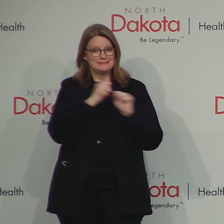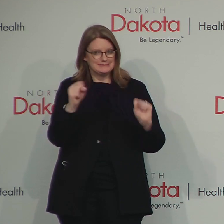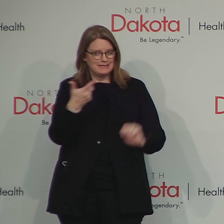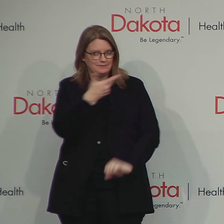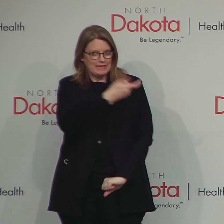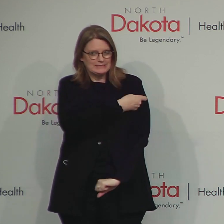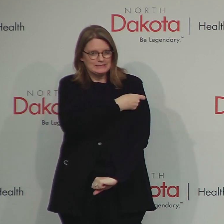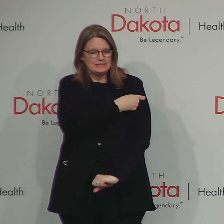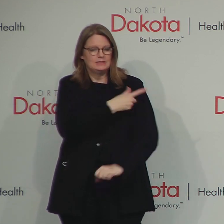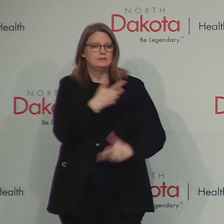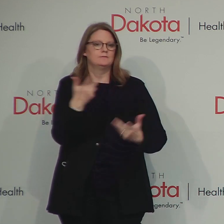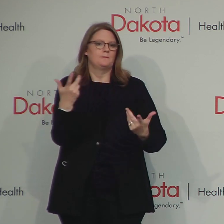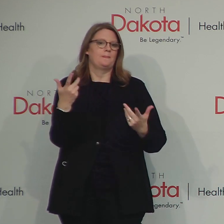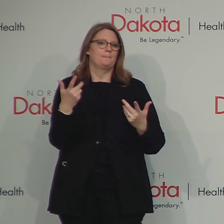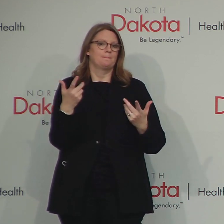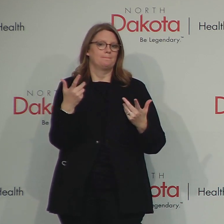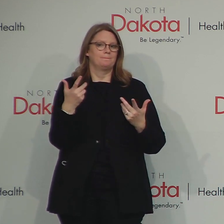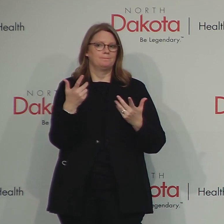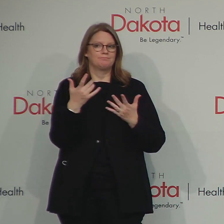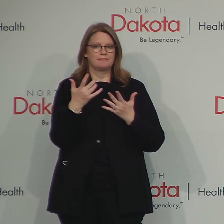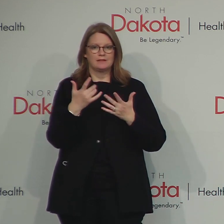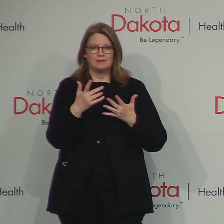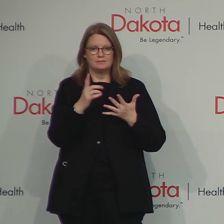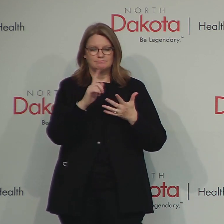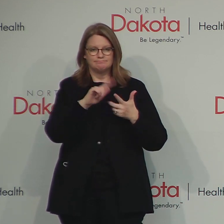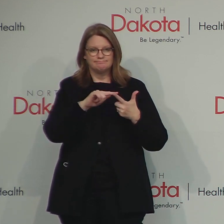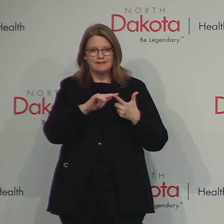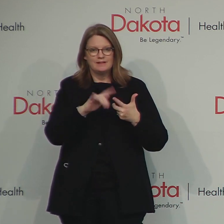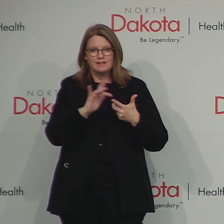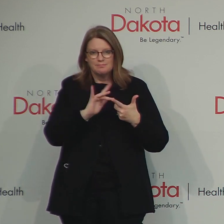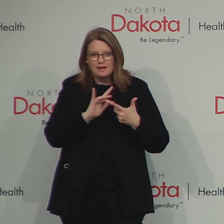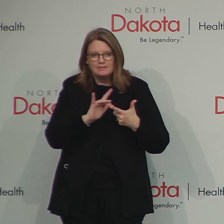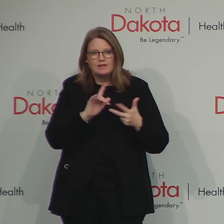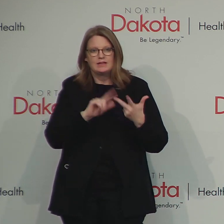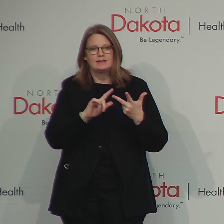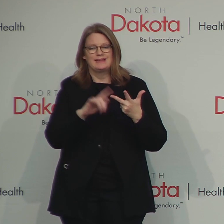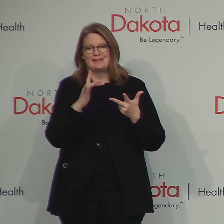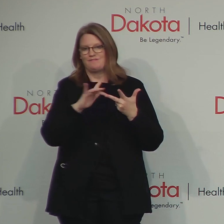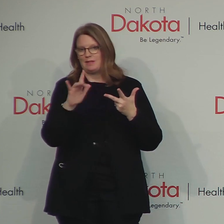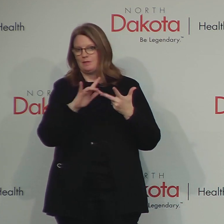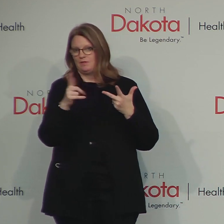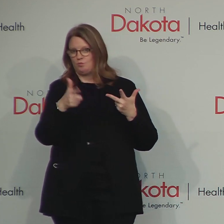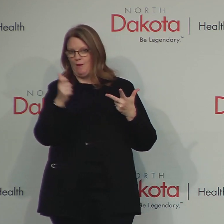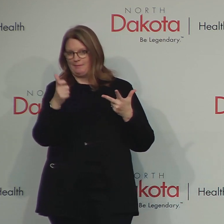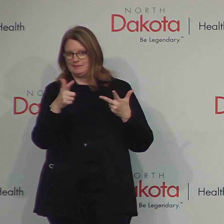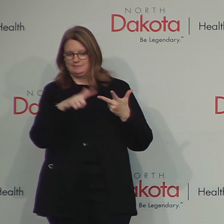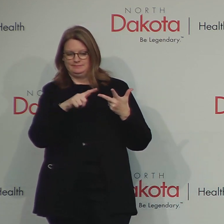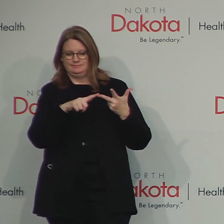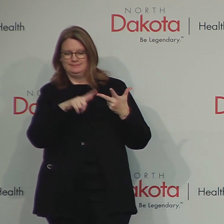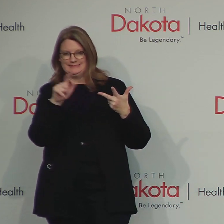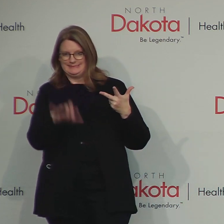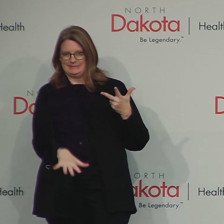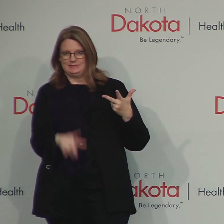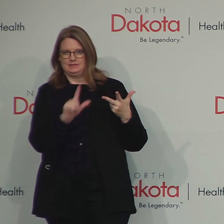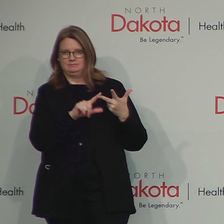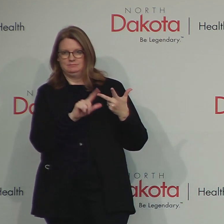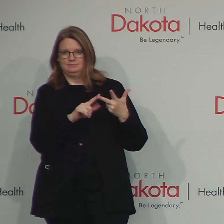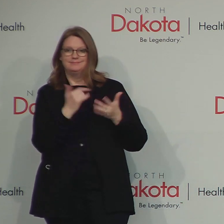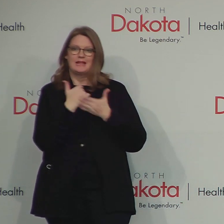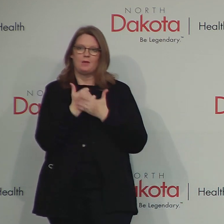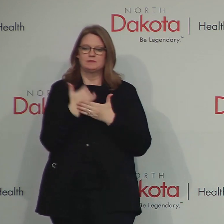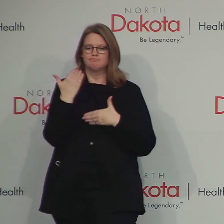vaccines, life-saving therapeutics, and the availability of rapid testing to help us navigate